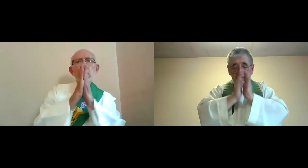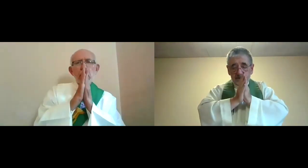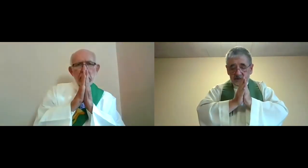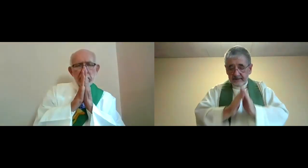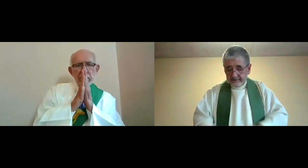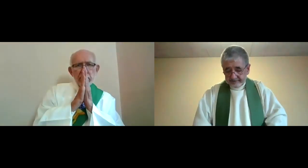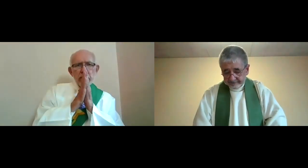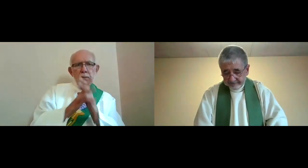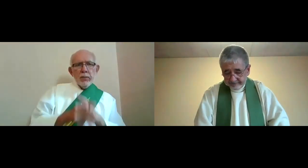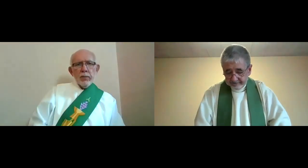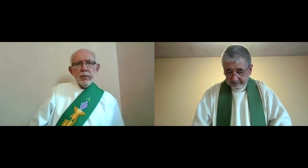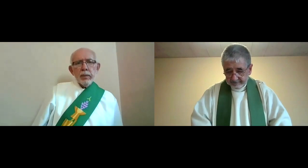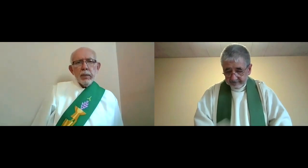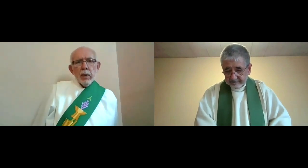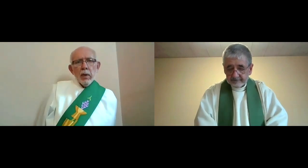Amen.